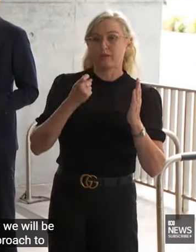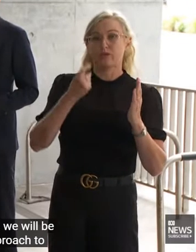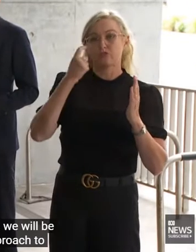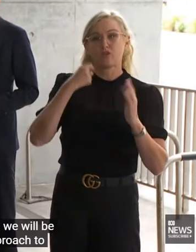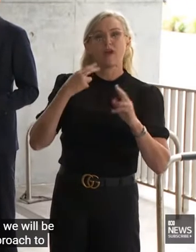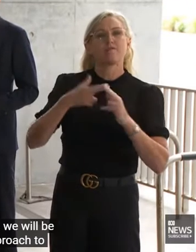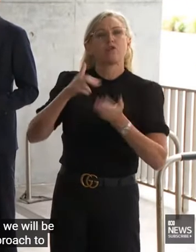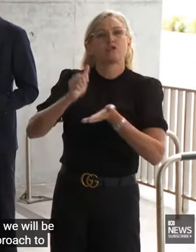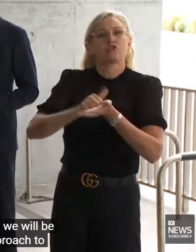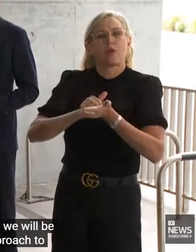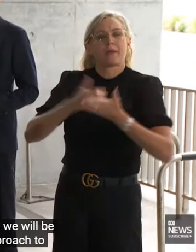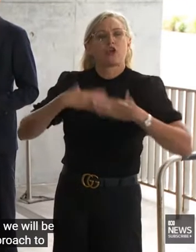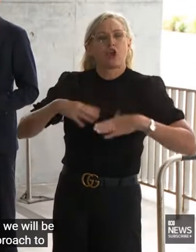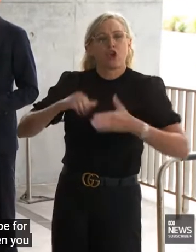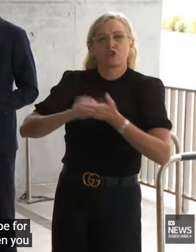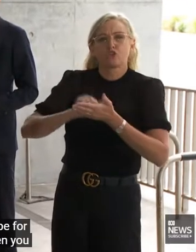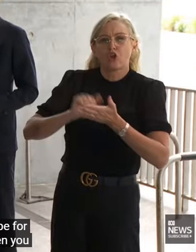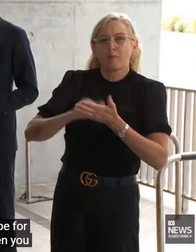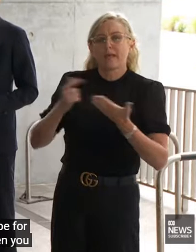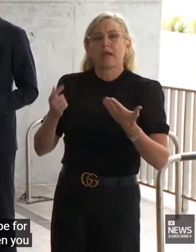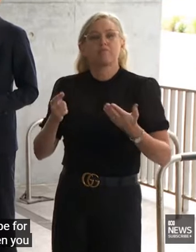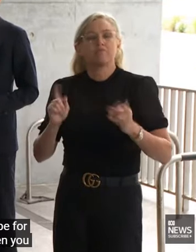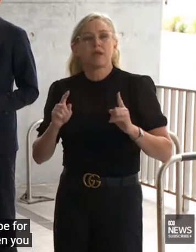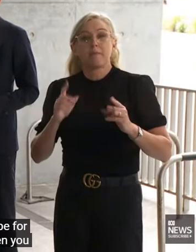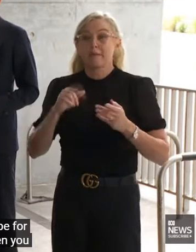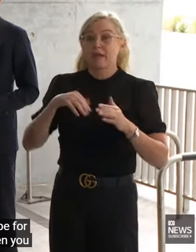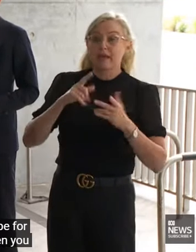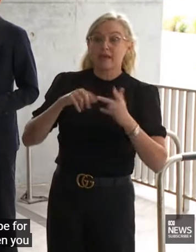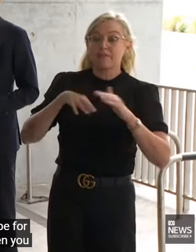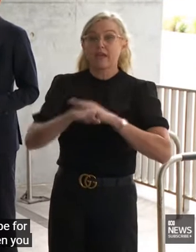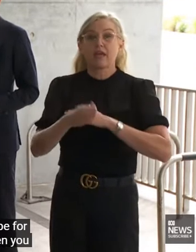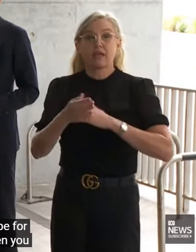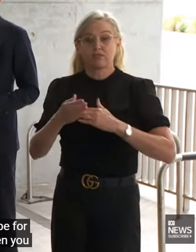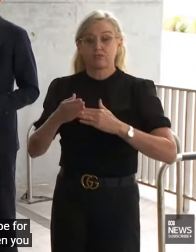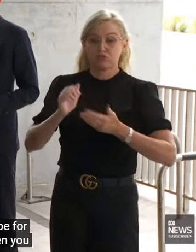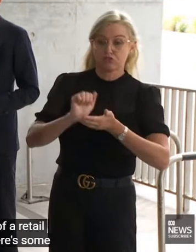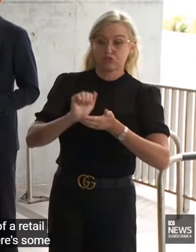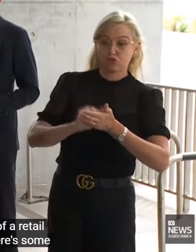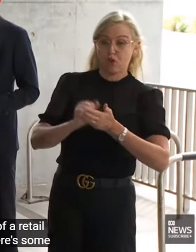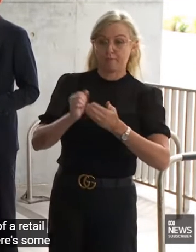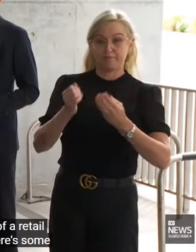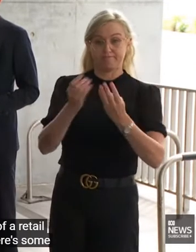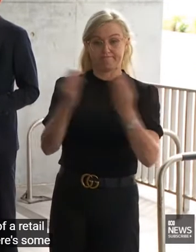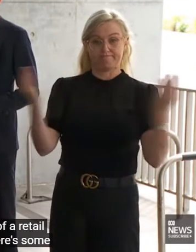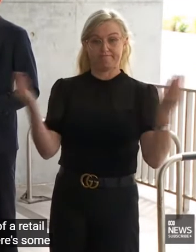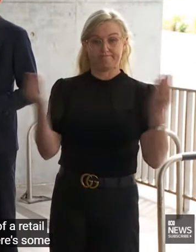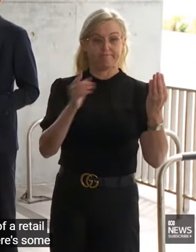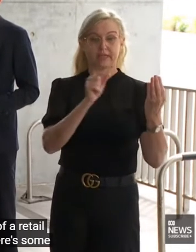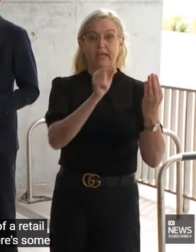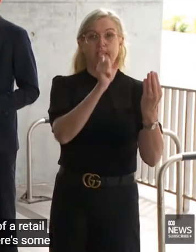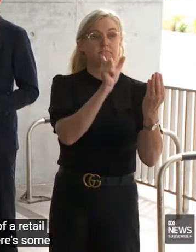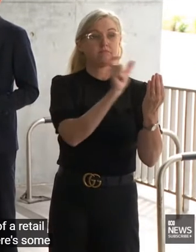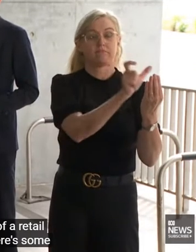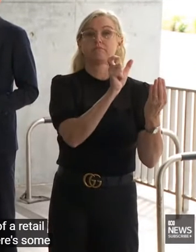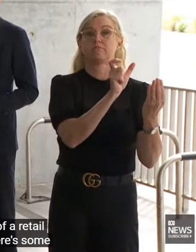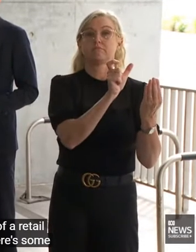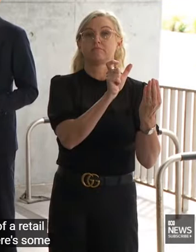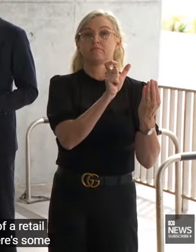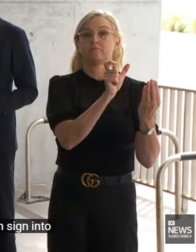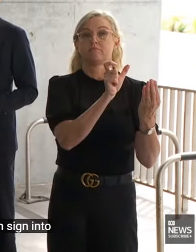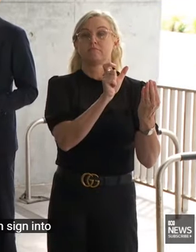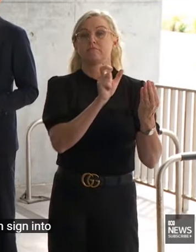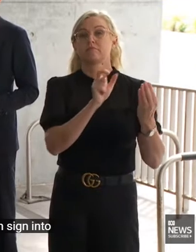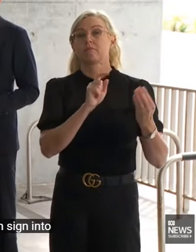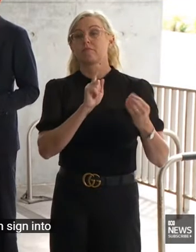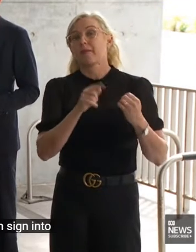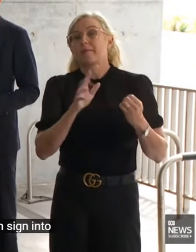be, for instance, that when you're going into the front of a retail set of shops, that there's some QR codes that you can sign into at various